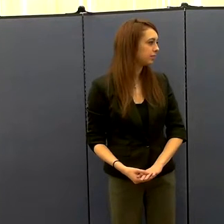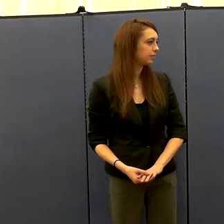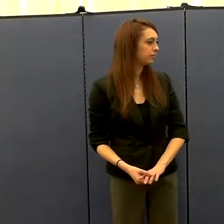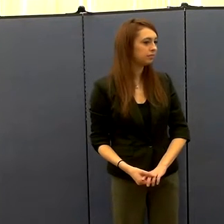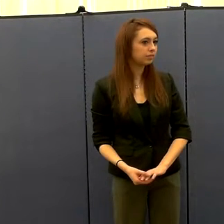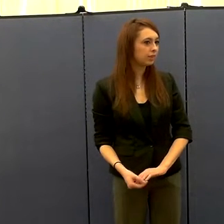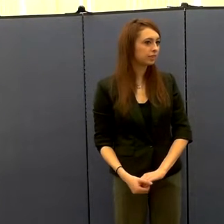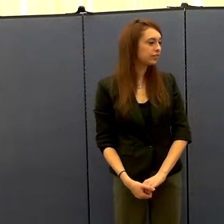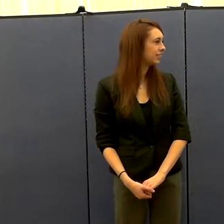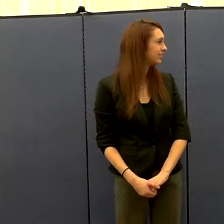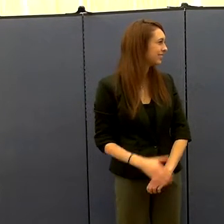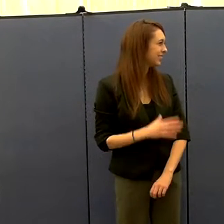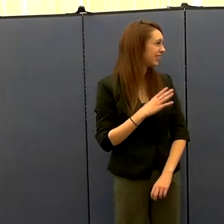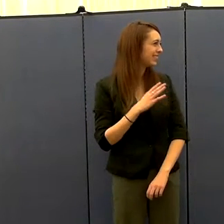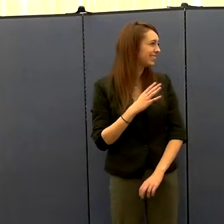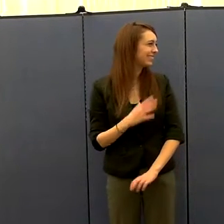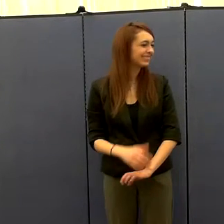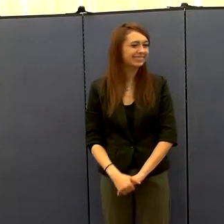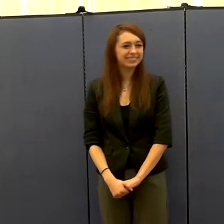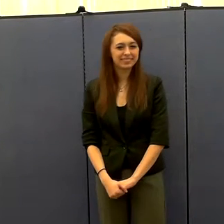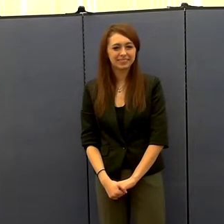No, you're good. Okay. Okay.